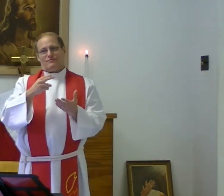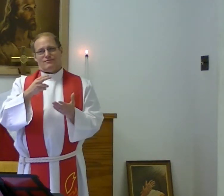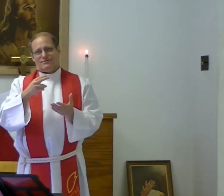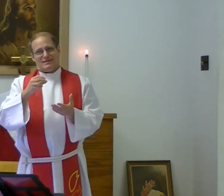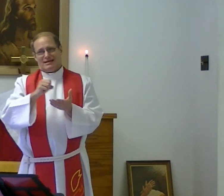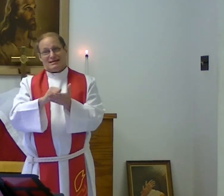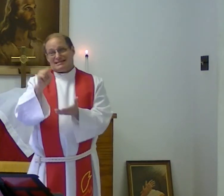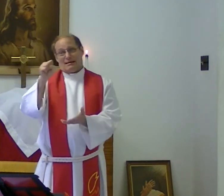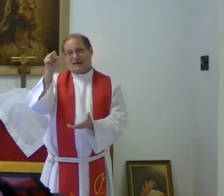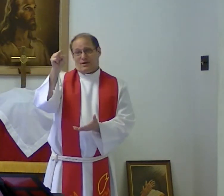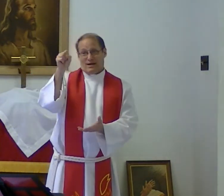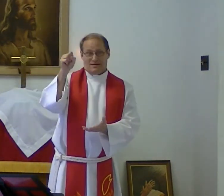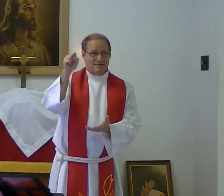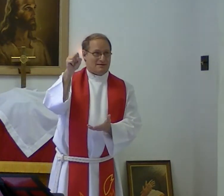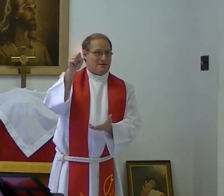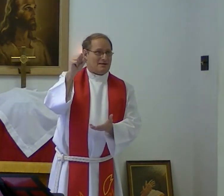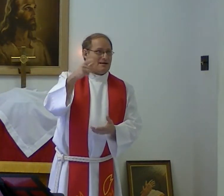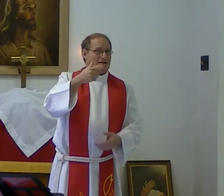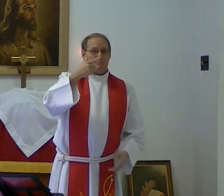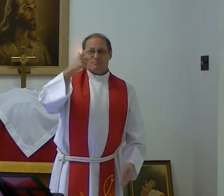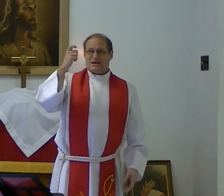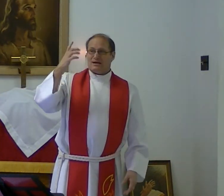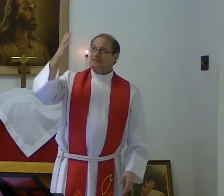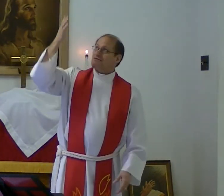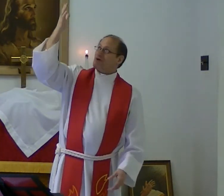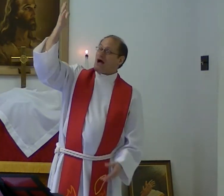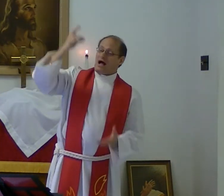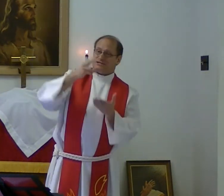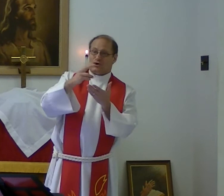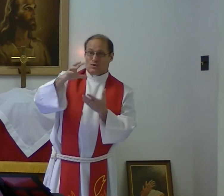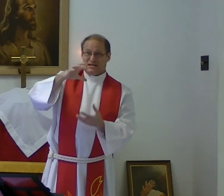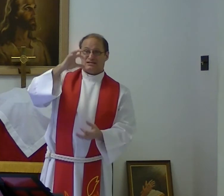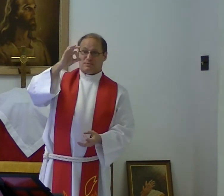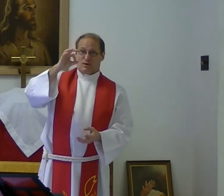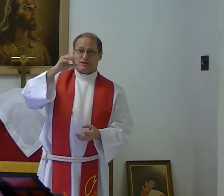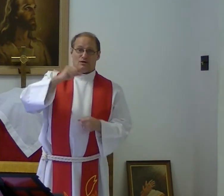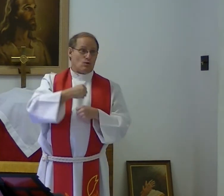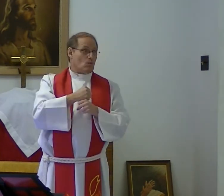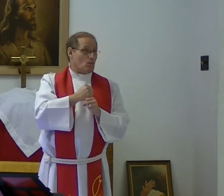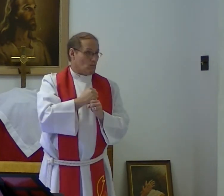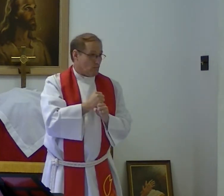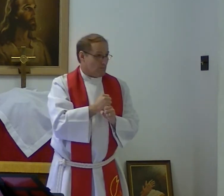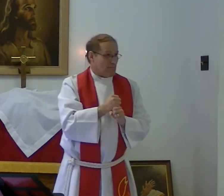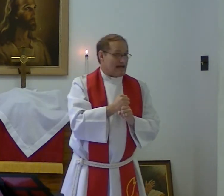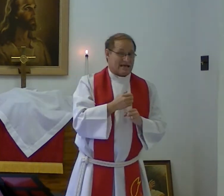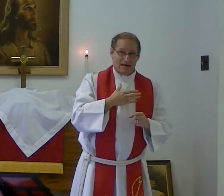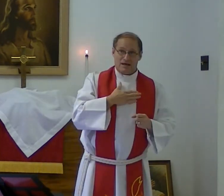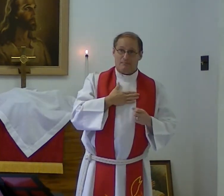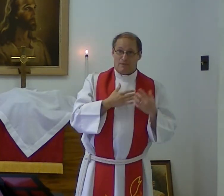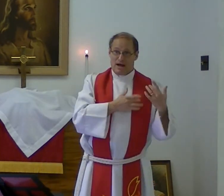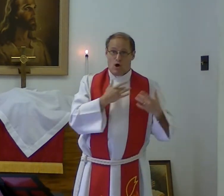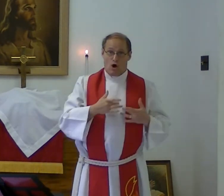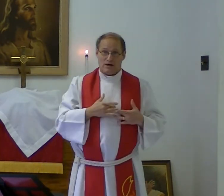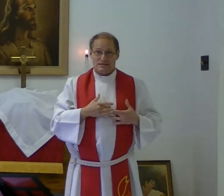the seminary. Because of God's Holy Spirit making my heart,